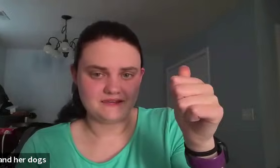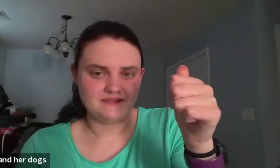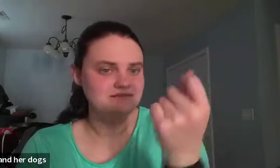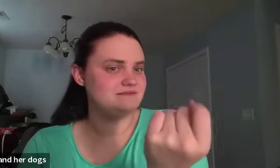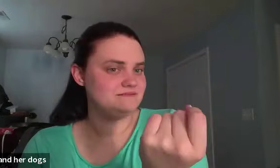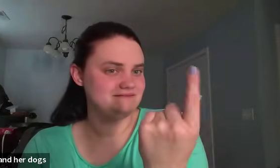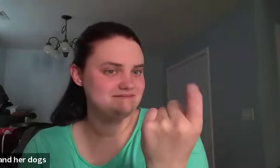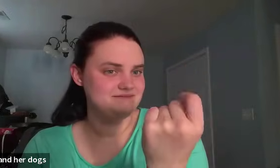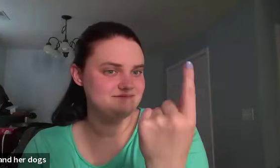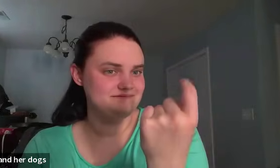11,